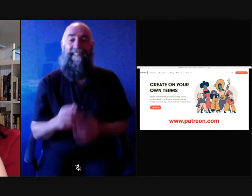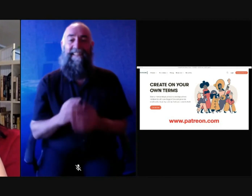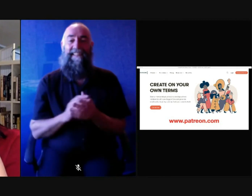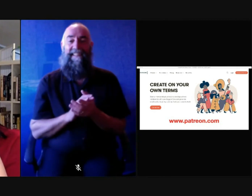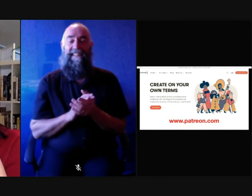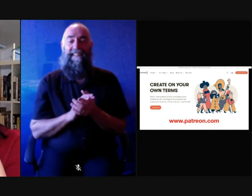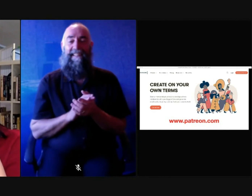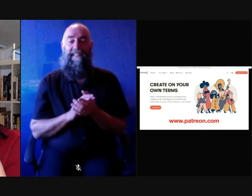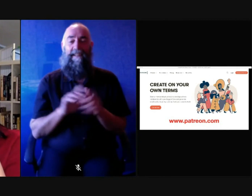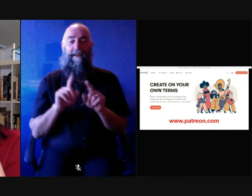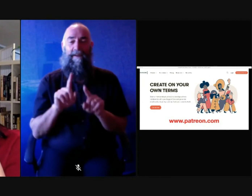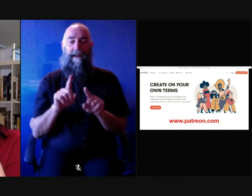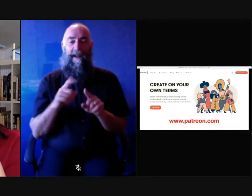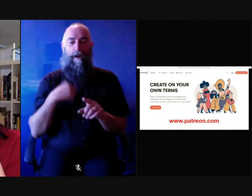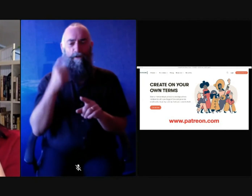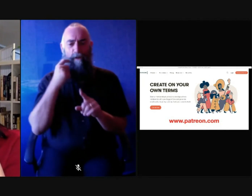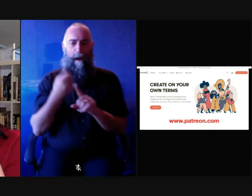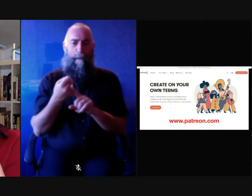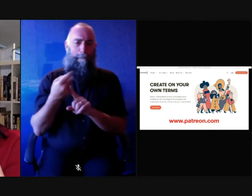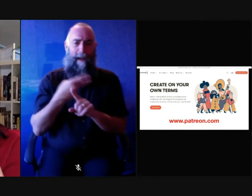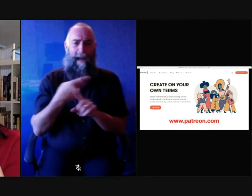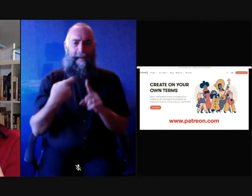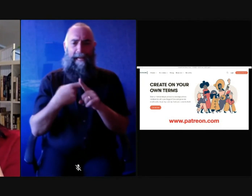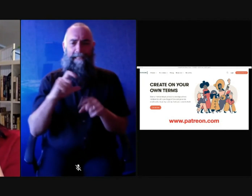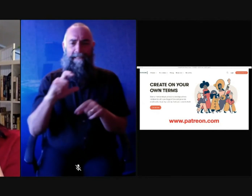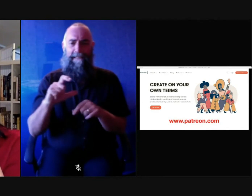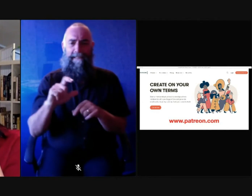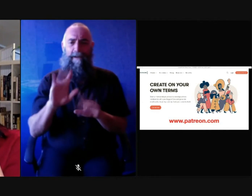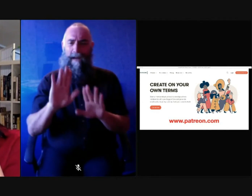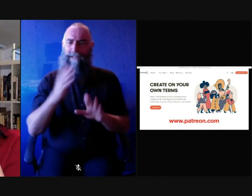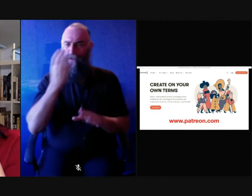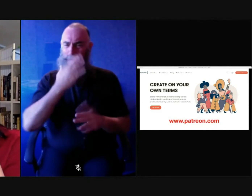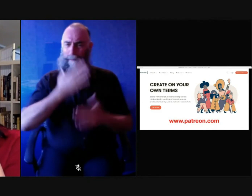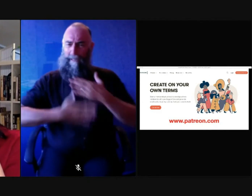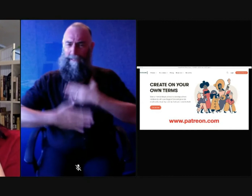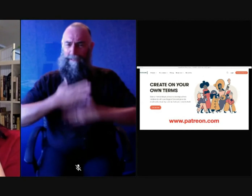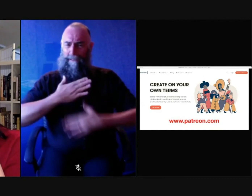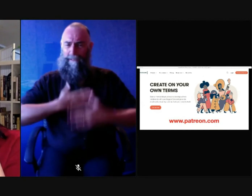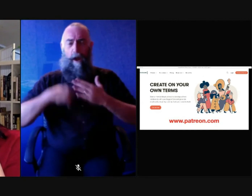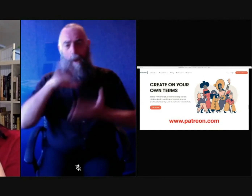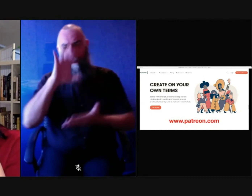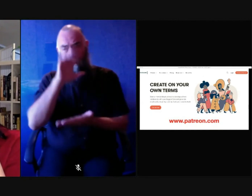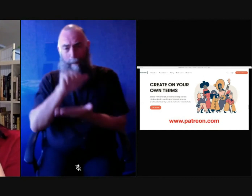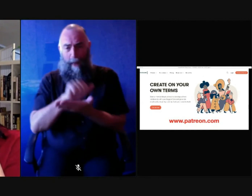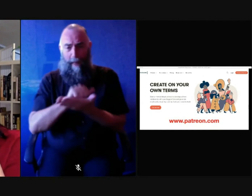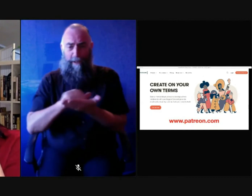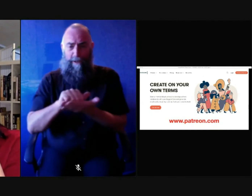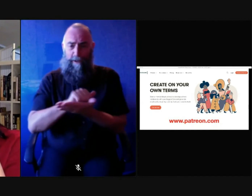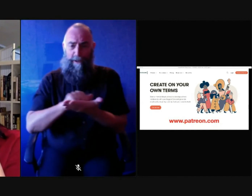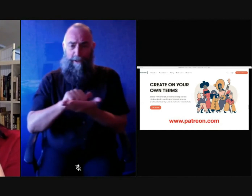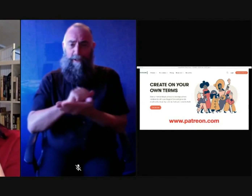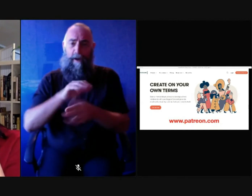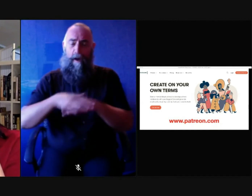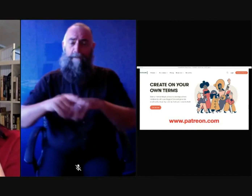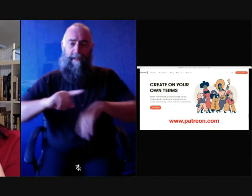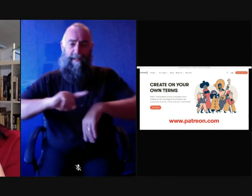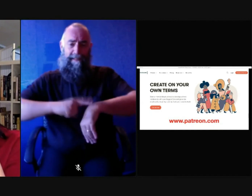All right, let's see if we can get her back again. 1 second, everybody. Apologies about the delays.